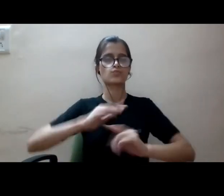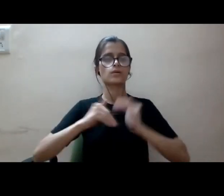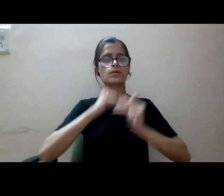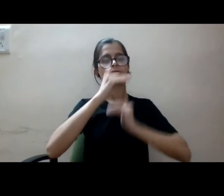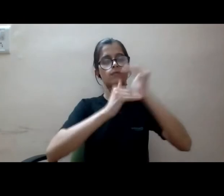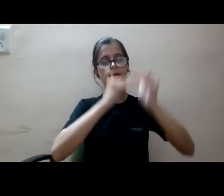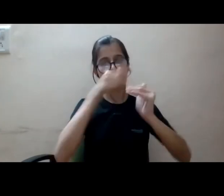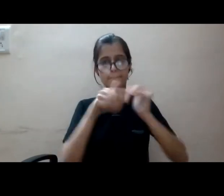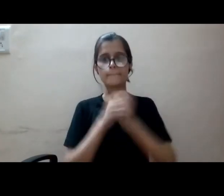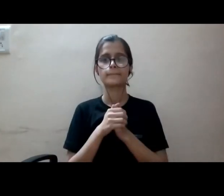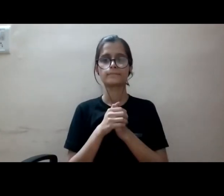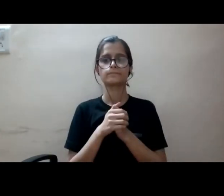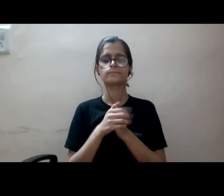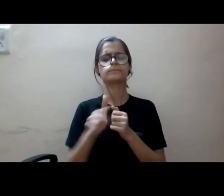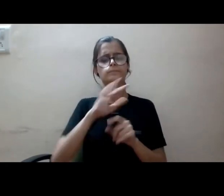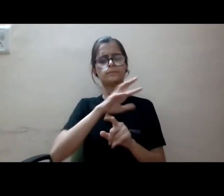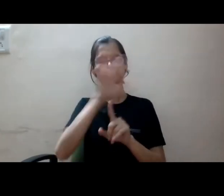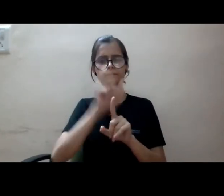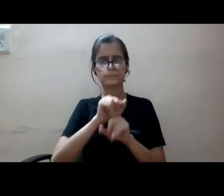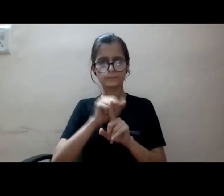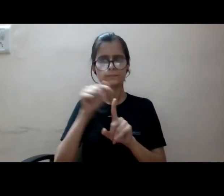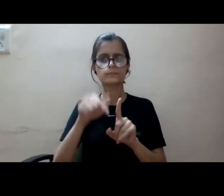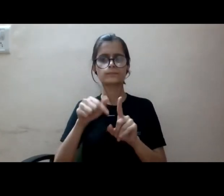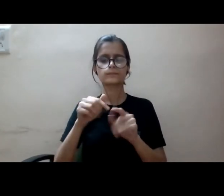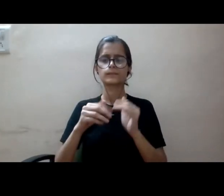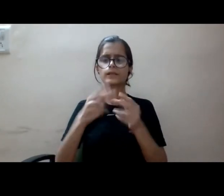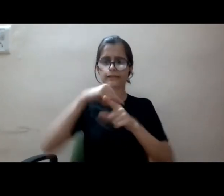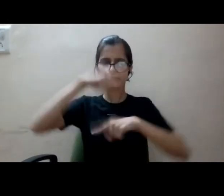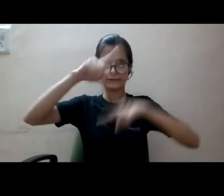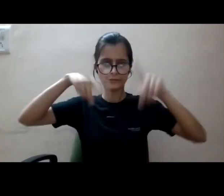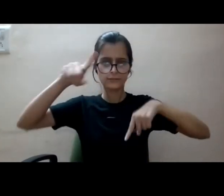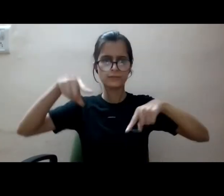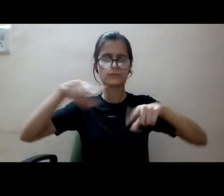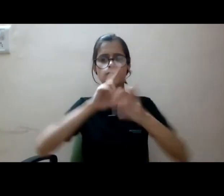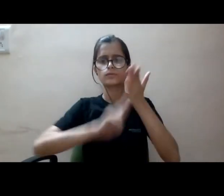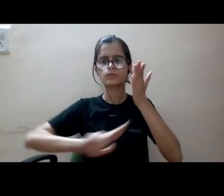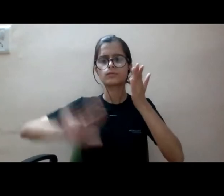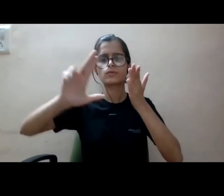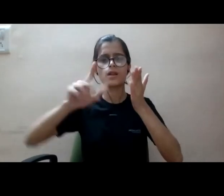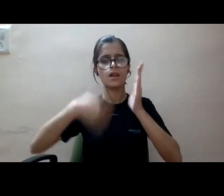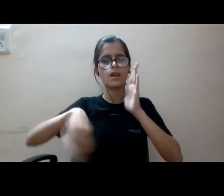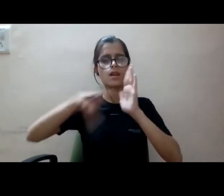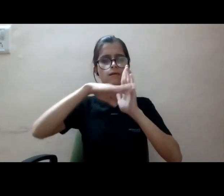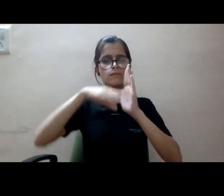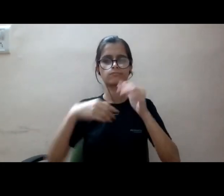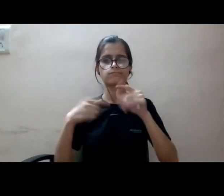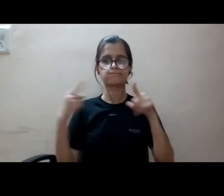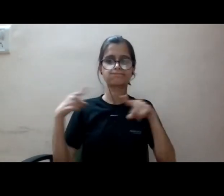Indeed, cultural diversity at the international level overlaps with the now extensive debates